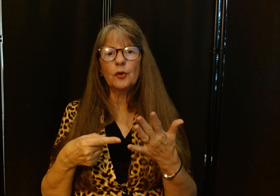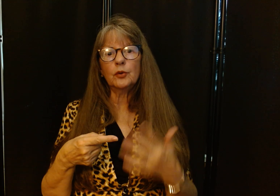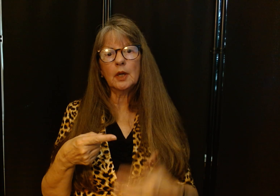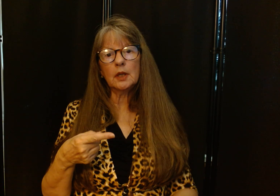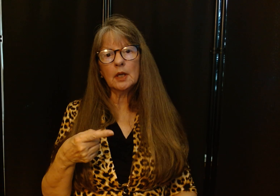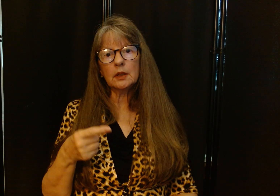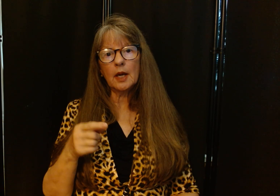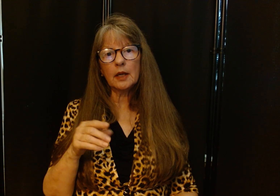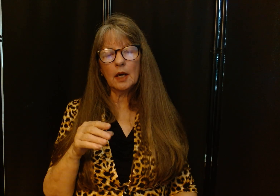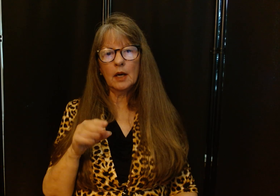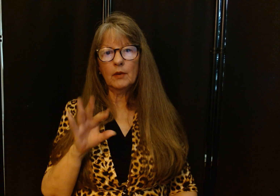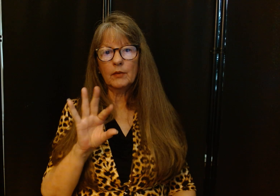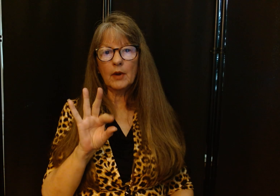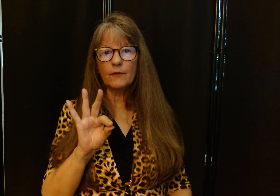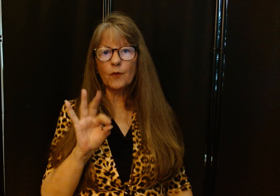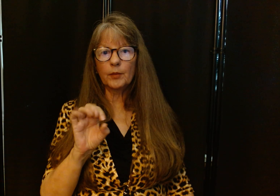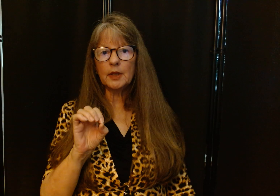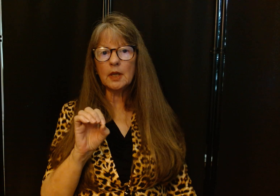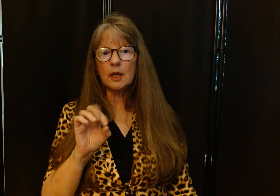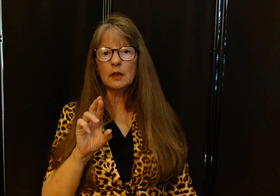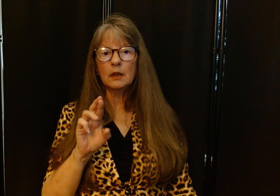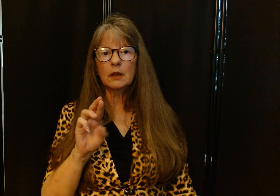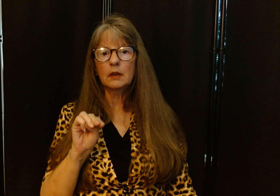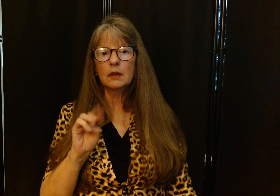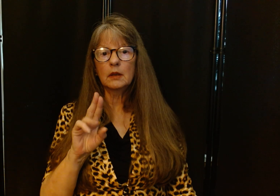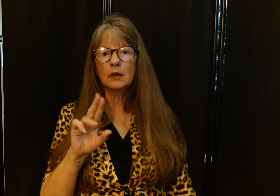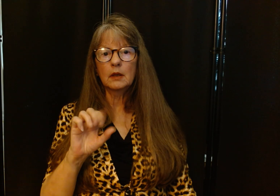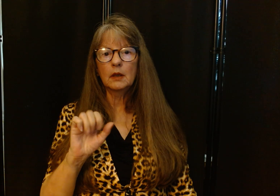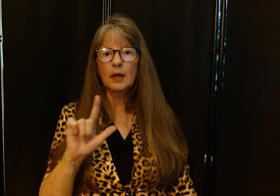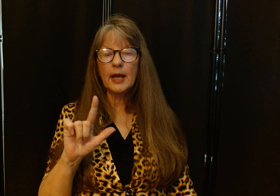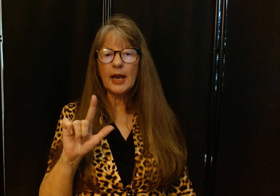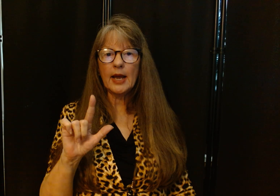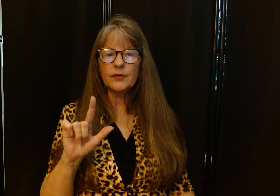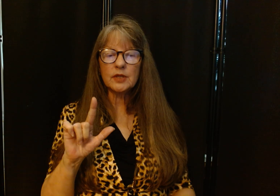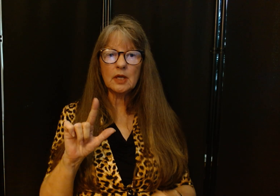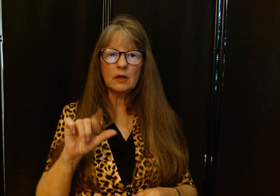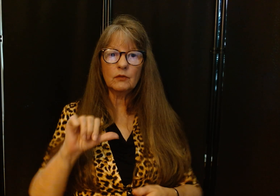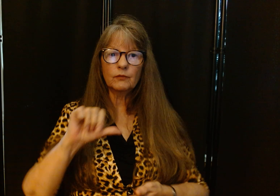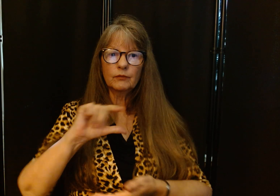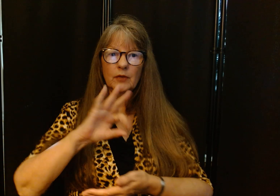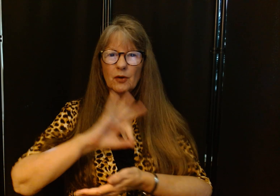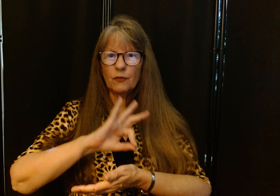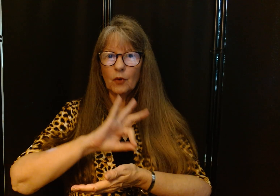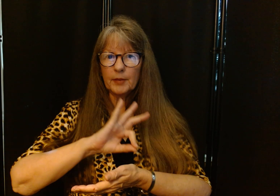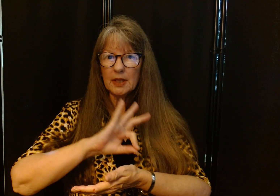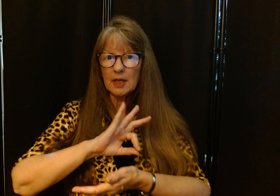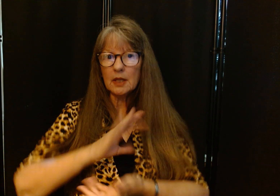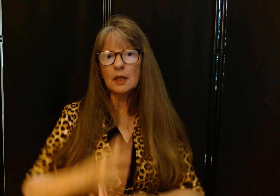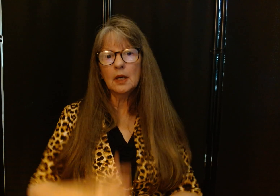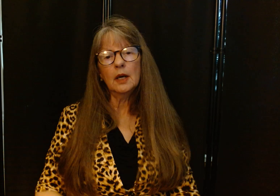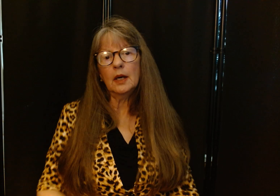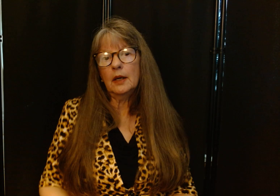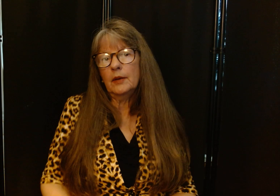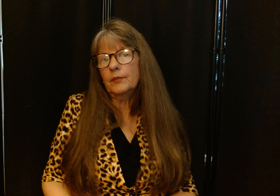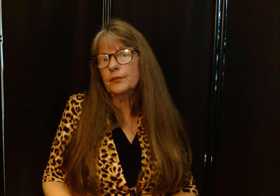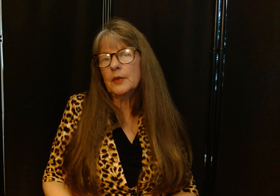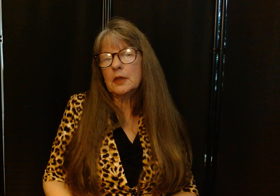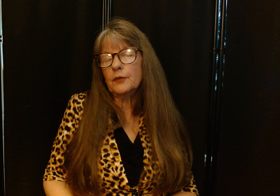can get like formula, and I've seen formula.